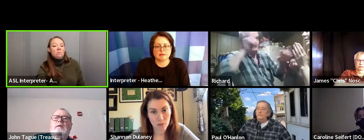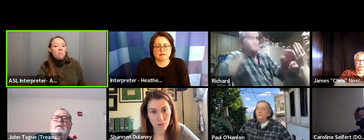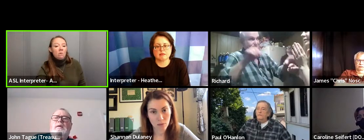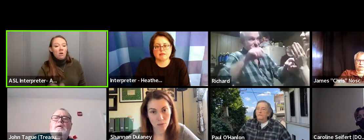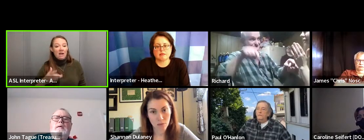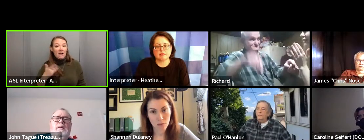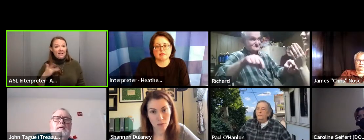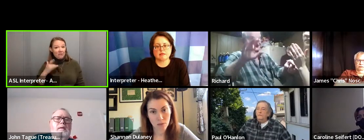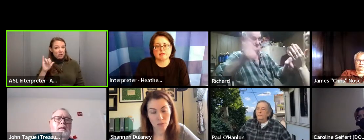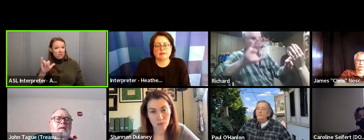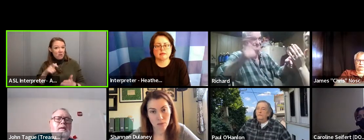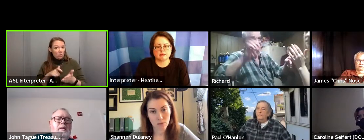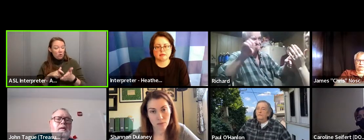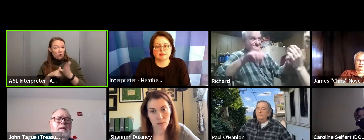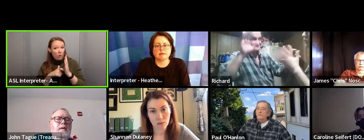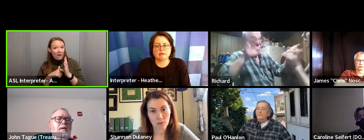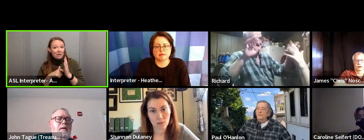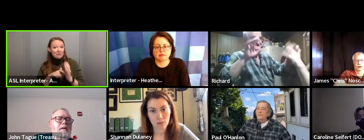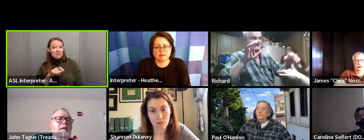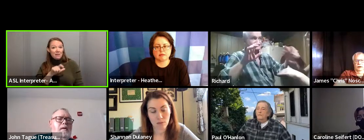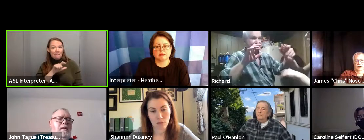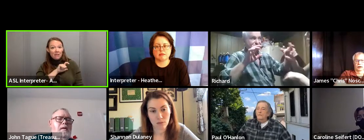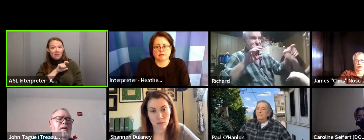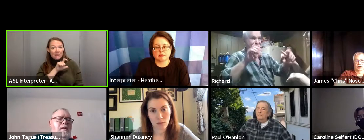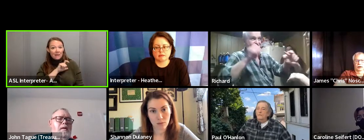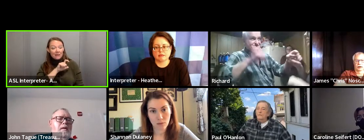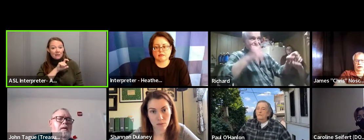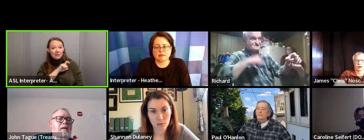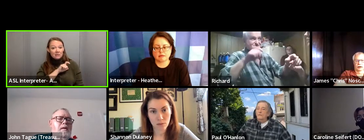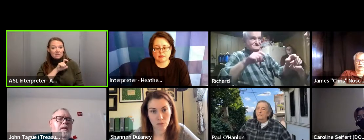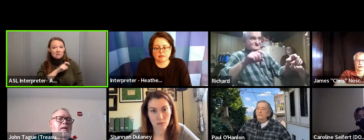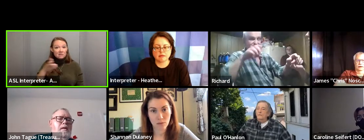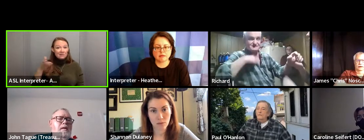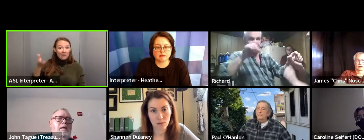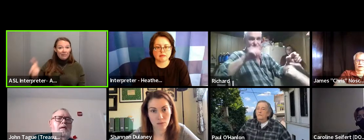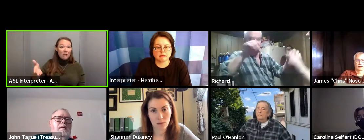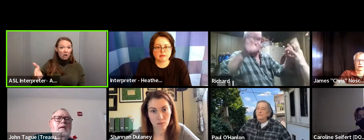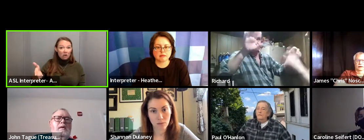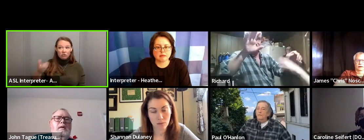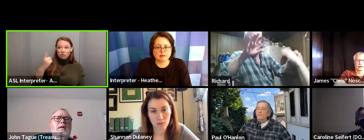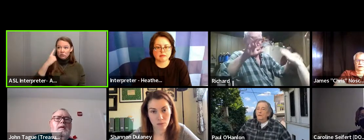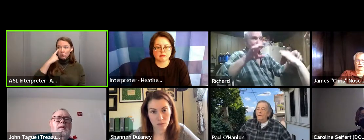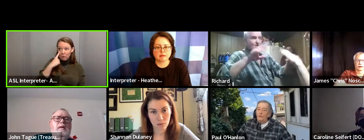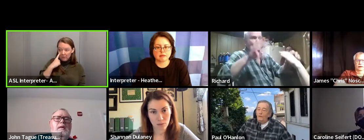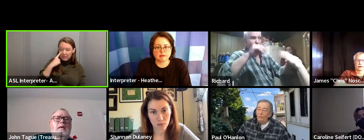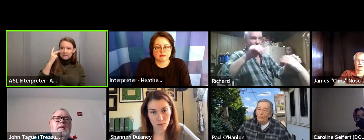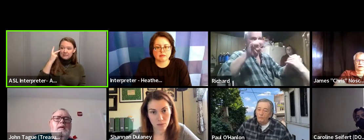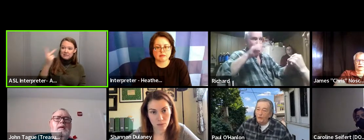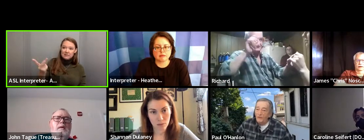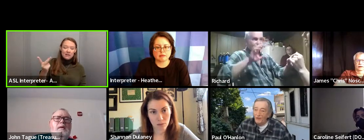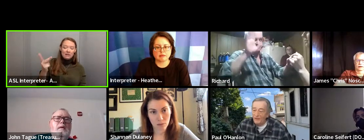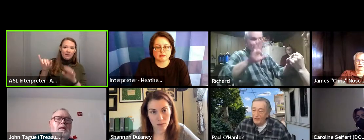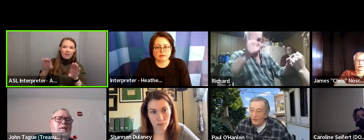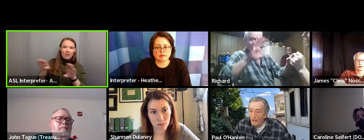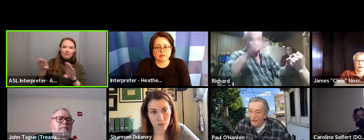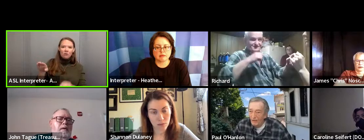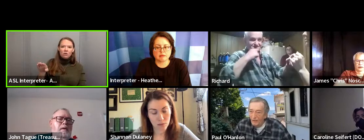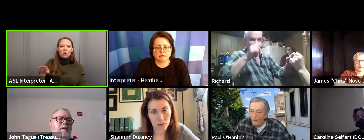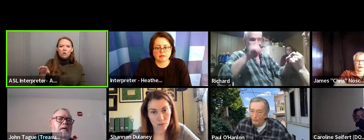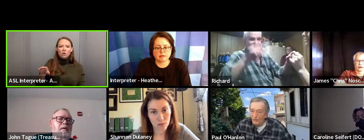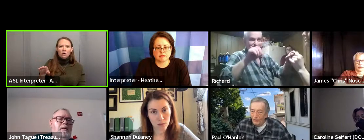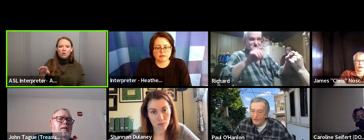that requires a police officer to be present to witness that kind of behavior. So we